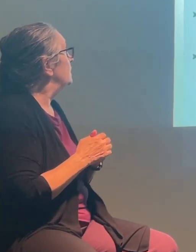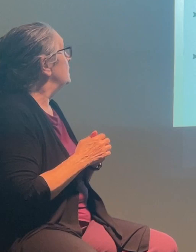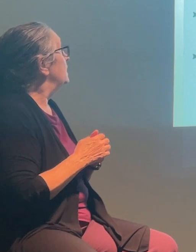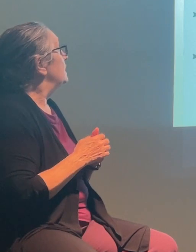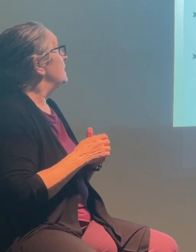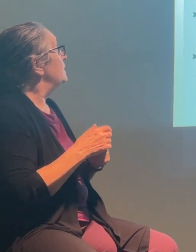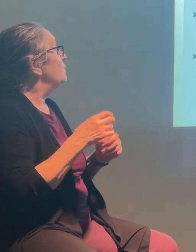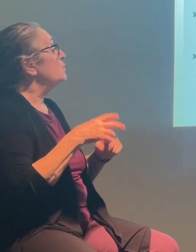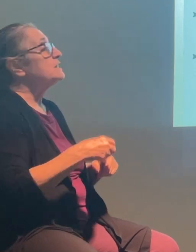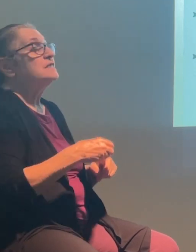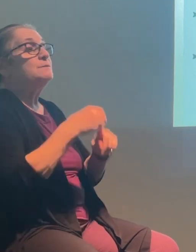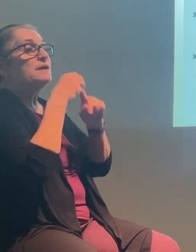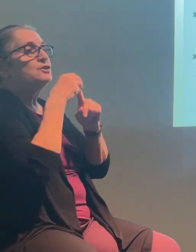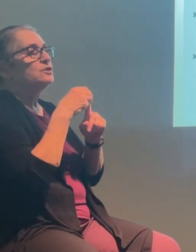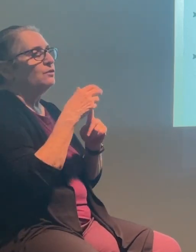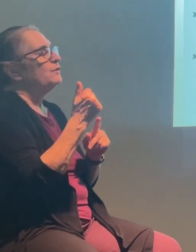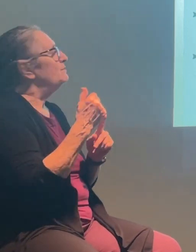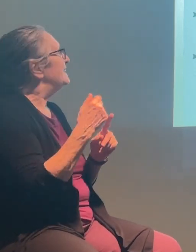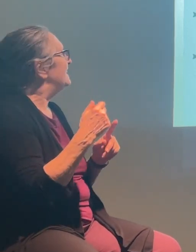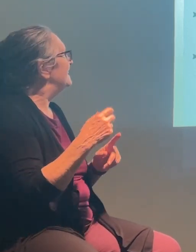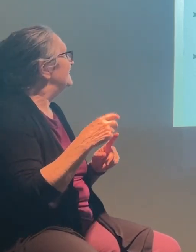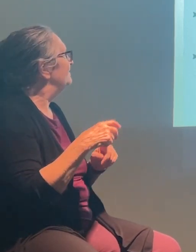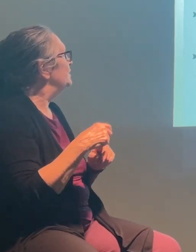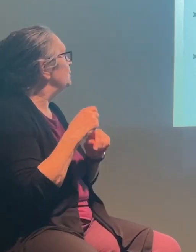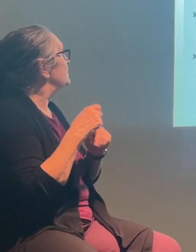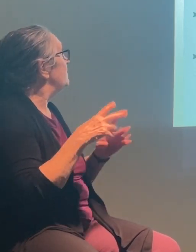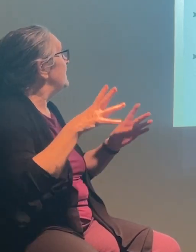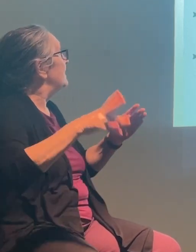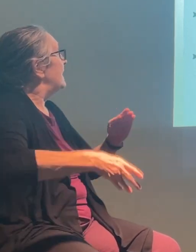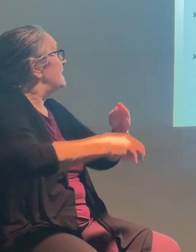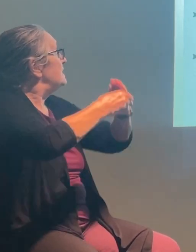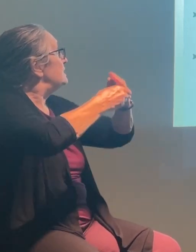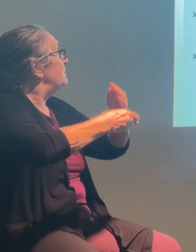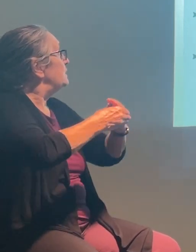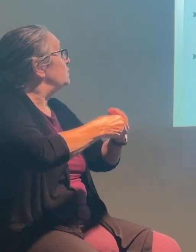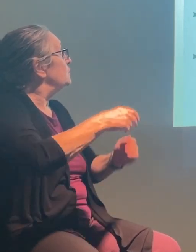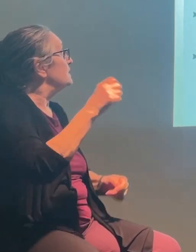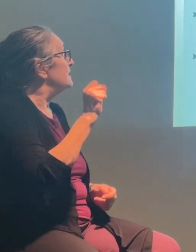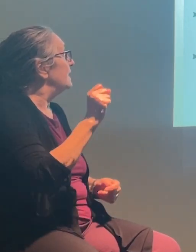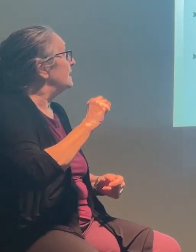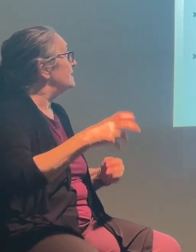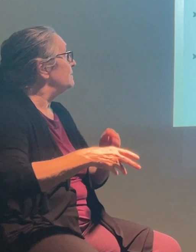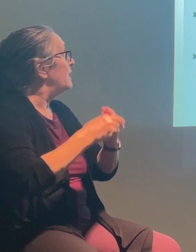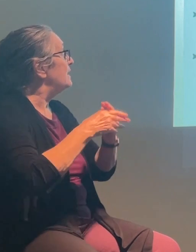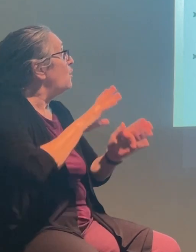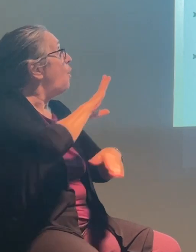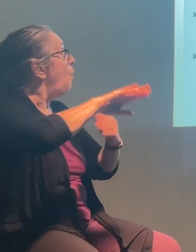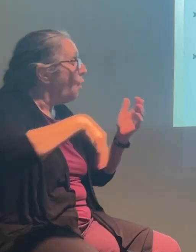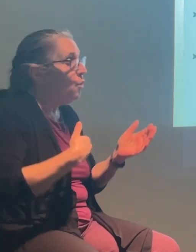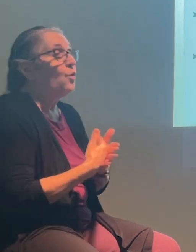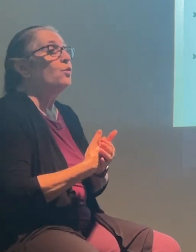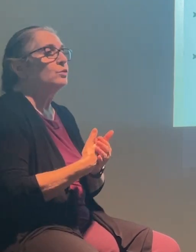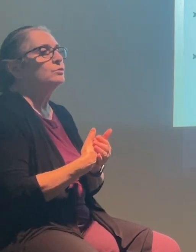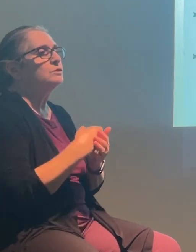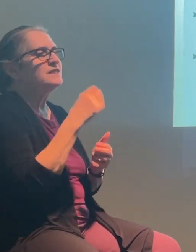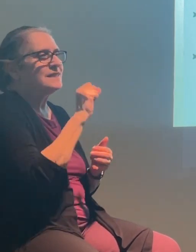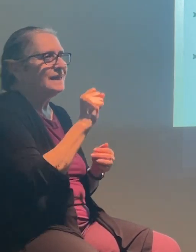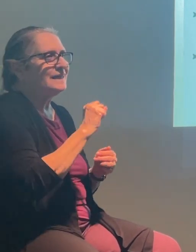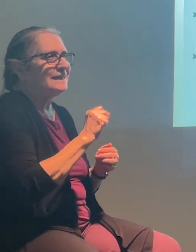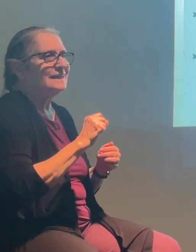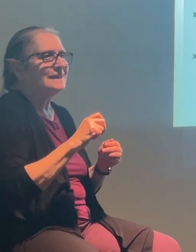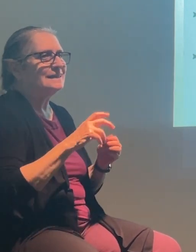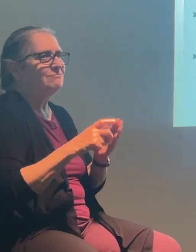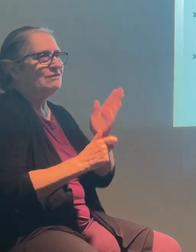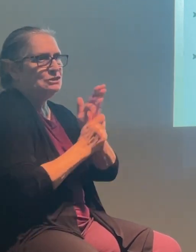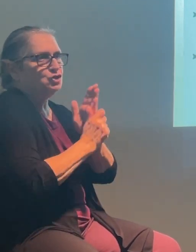Steichen supplement was added to it. And then in 13, an entire Steichen issue. So Steichen was really